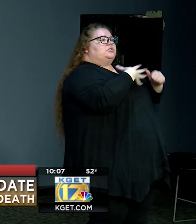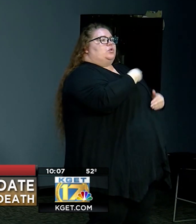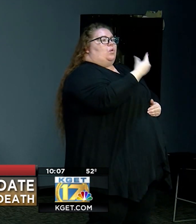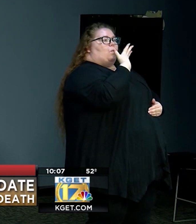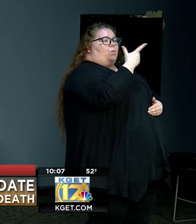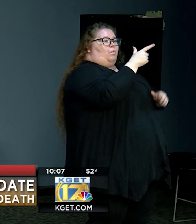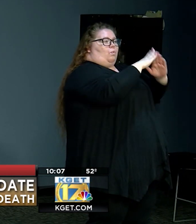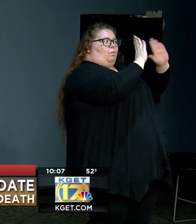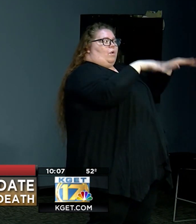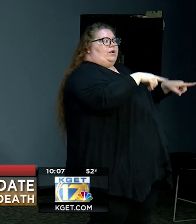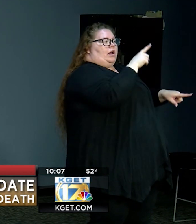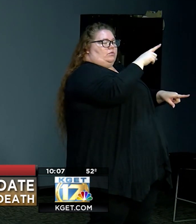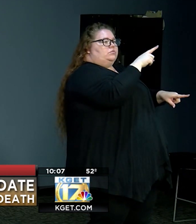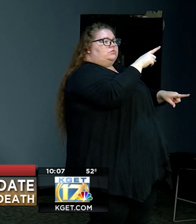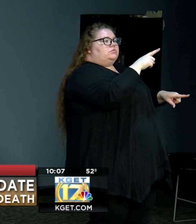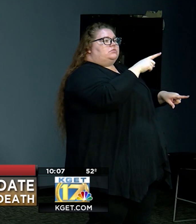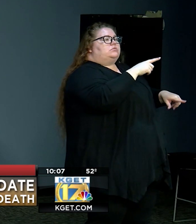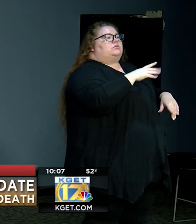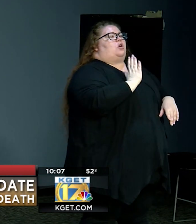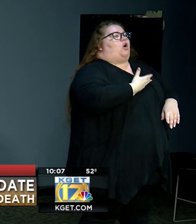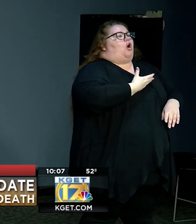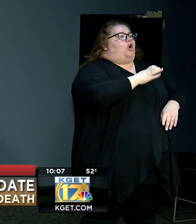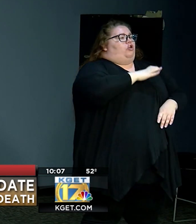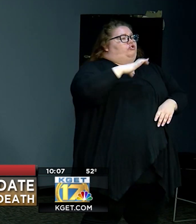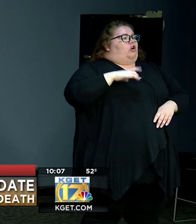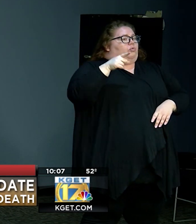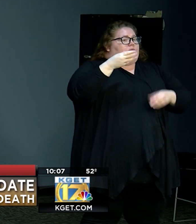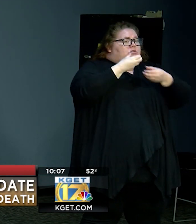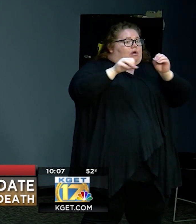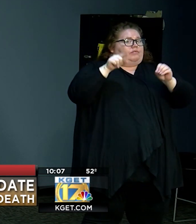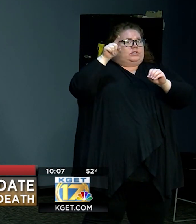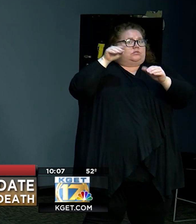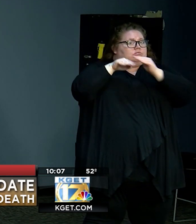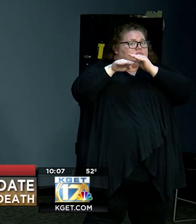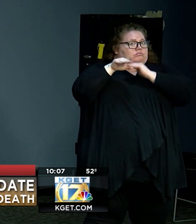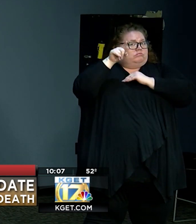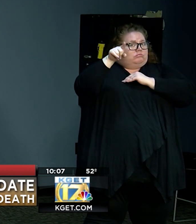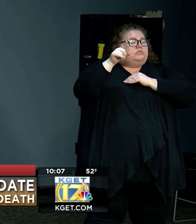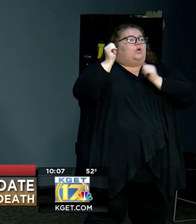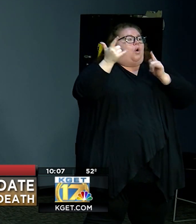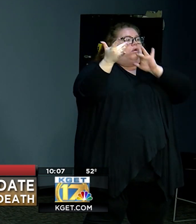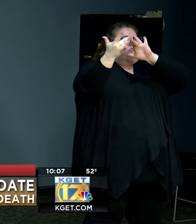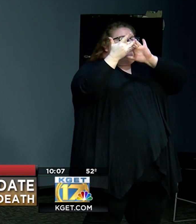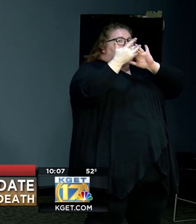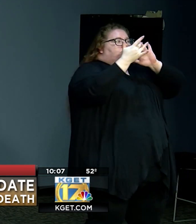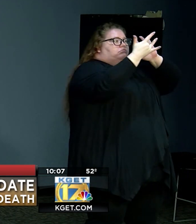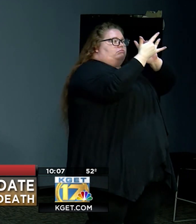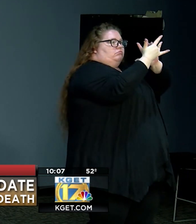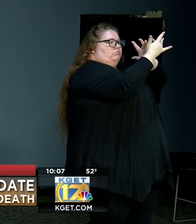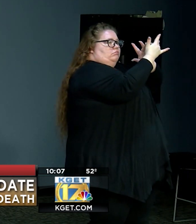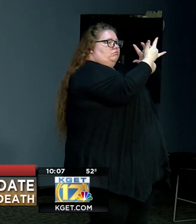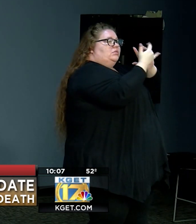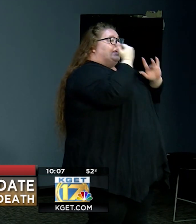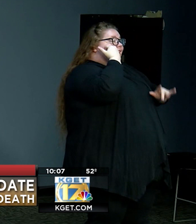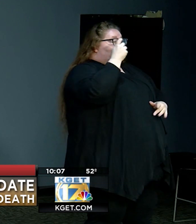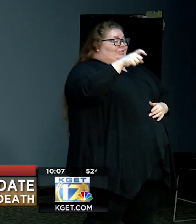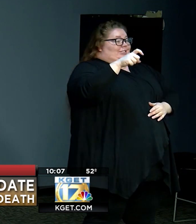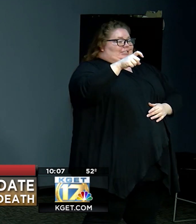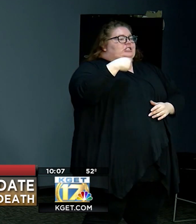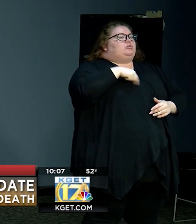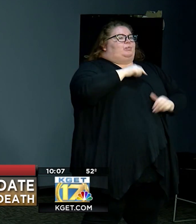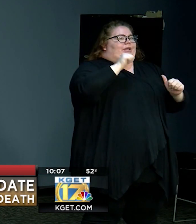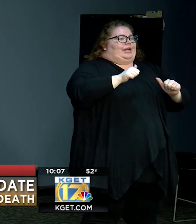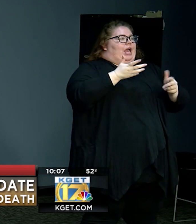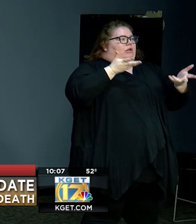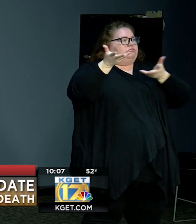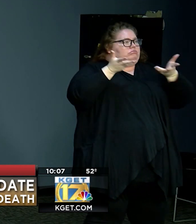direct access to our congressman's office, and they are reaching out to us. So if there are needs here, we're able to communicate those